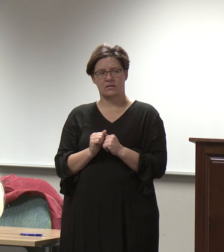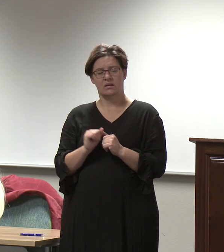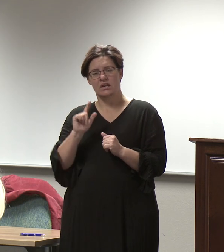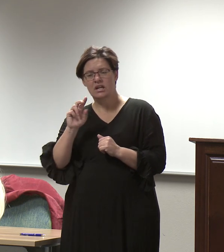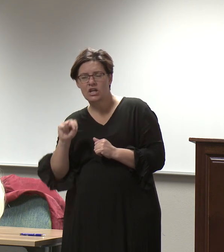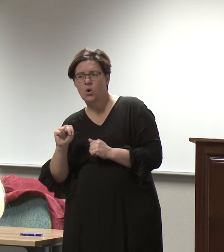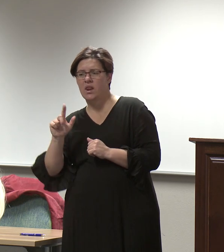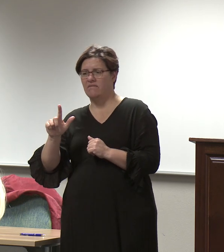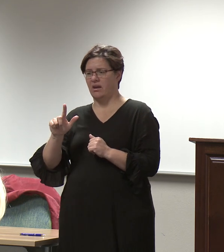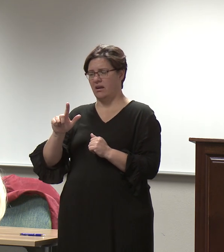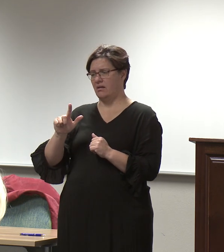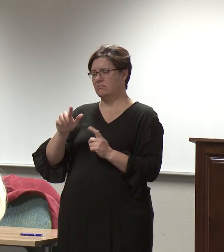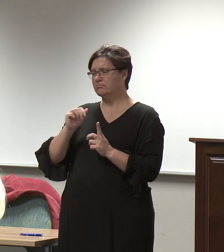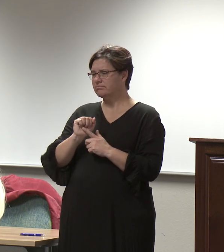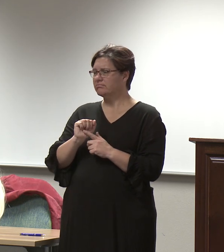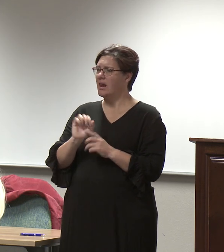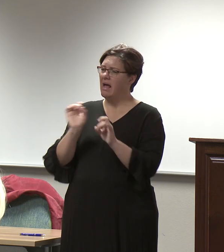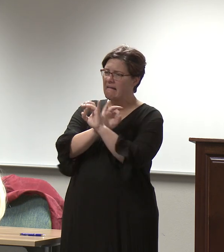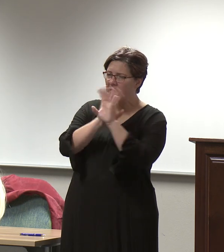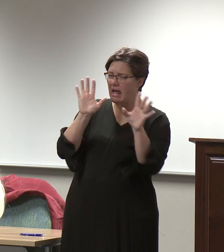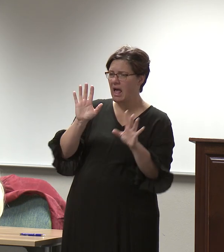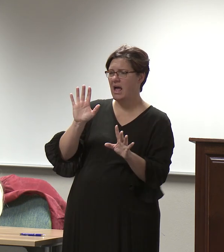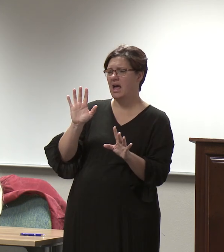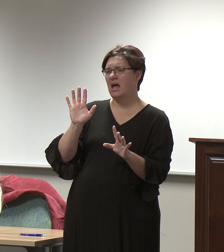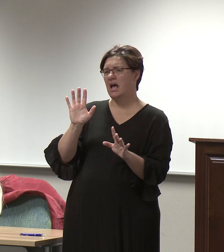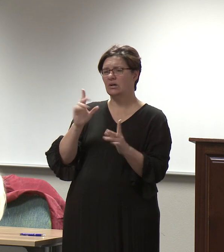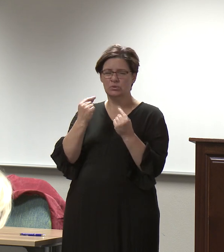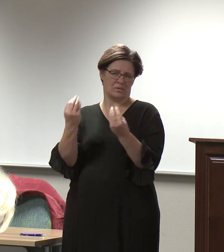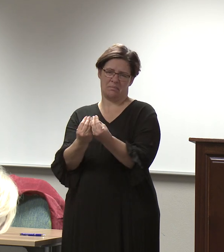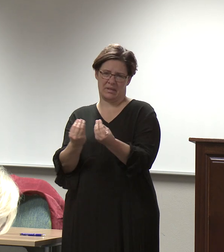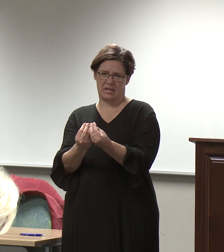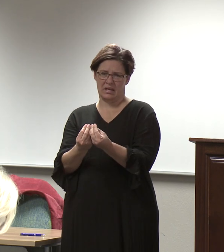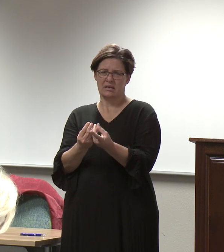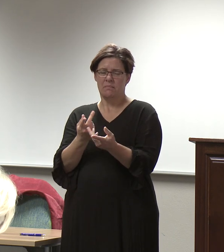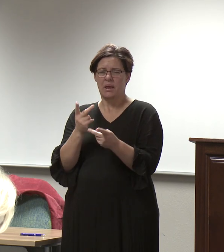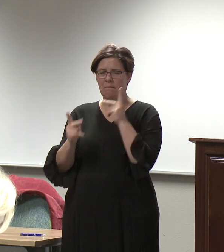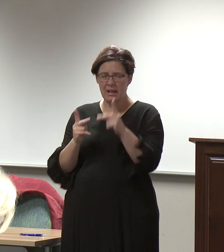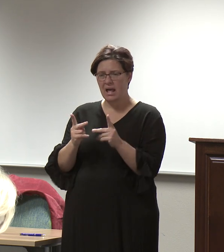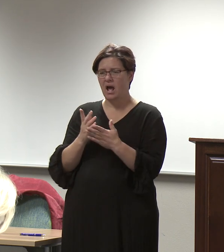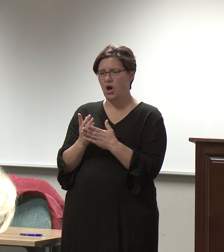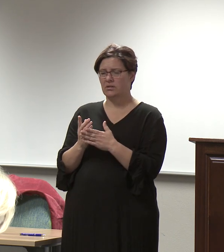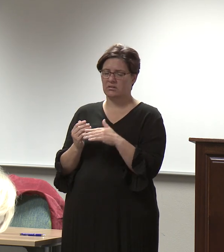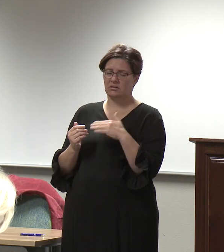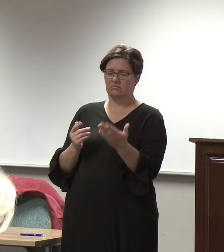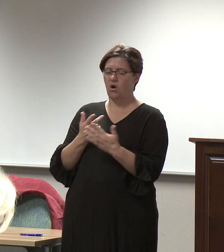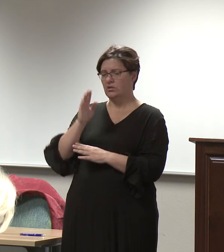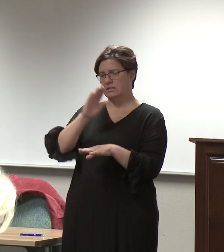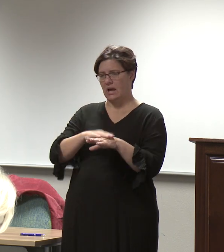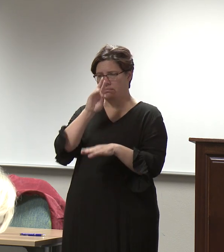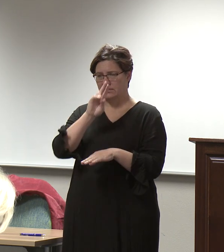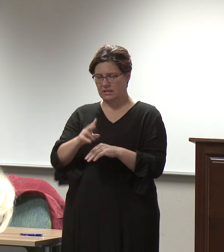did something very clearly, and many people, even critical and on the left, didn't see that on time, is